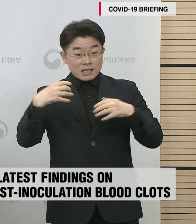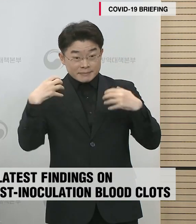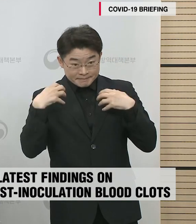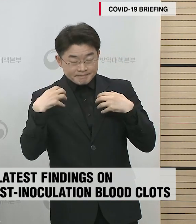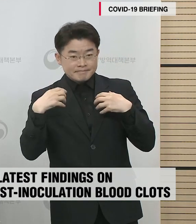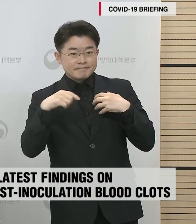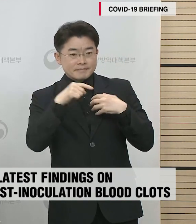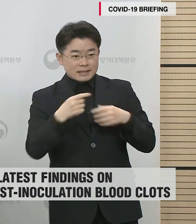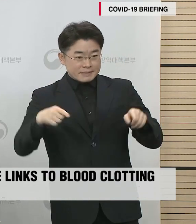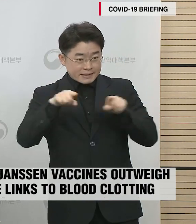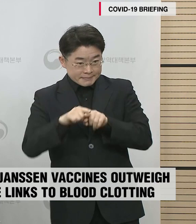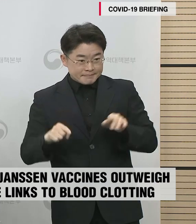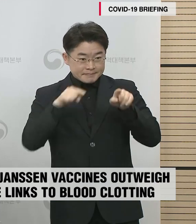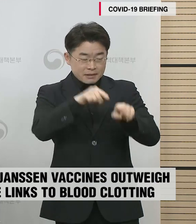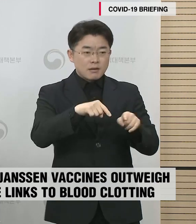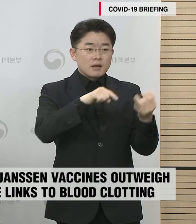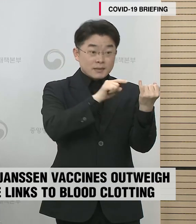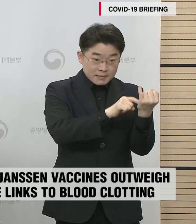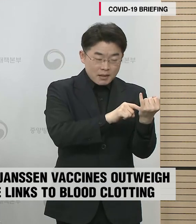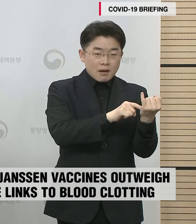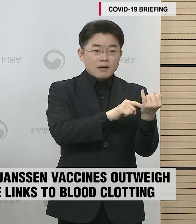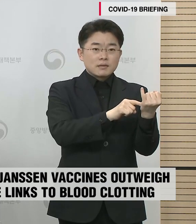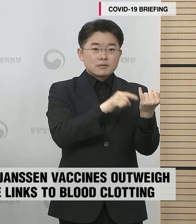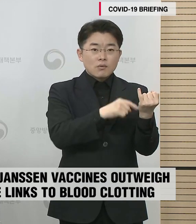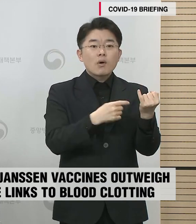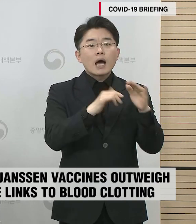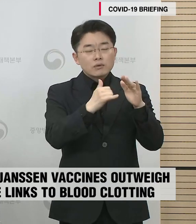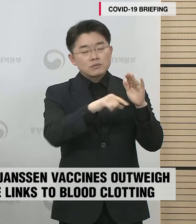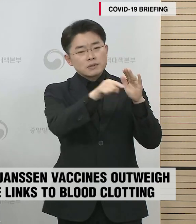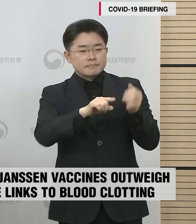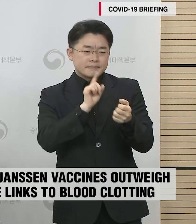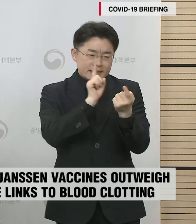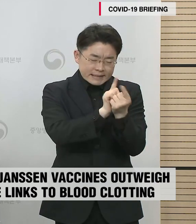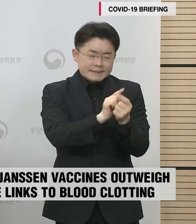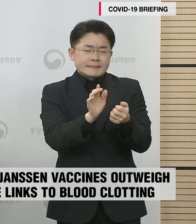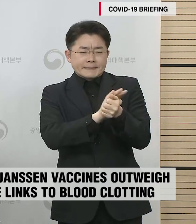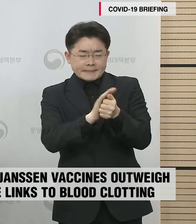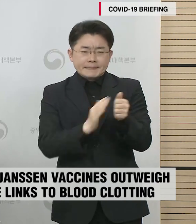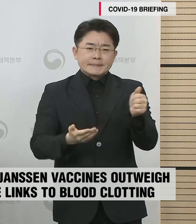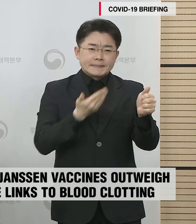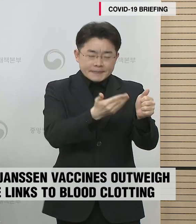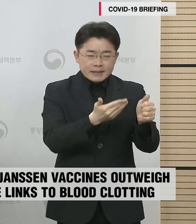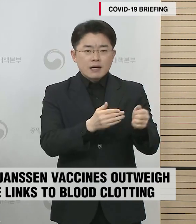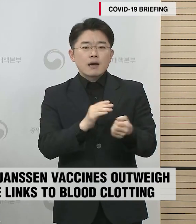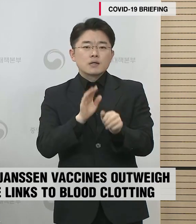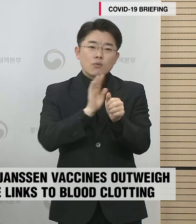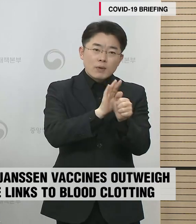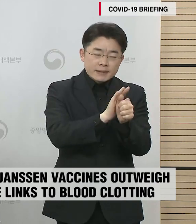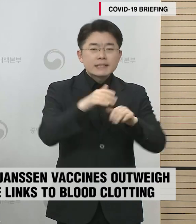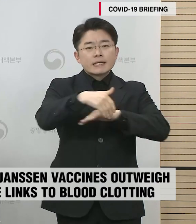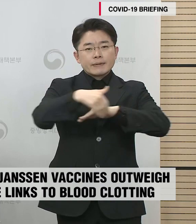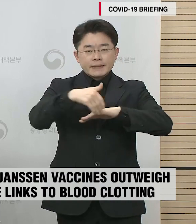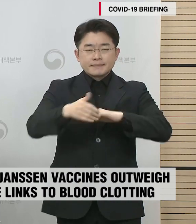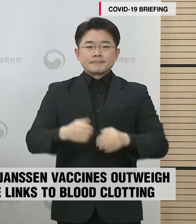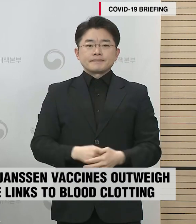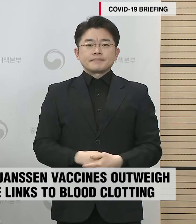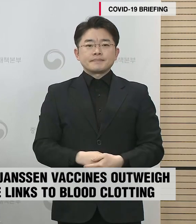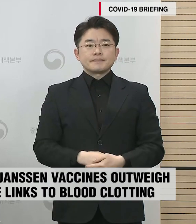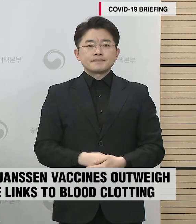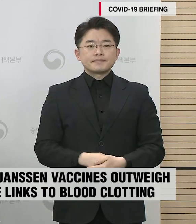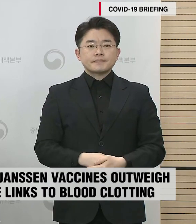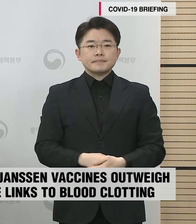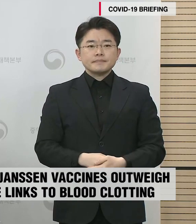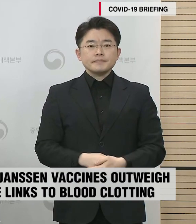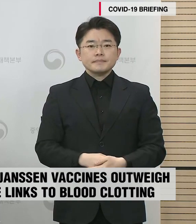inoculation. And following this report, the quarantine authorities have met the patient and also their guardians, and we have sent